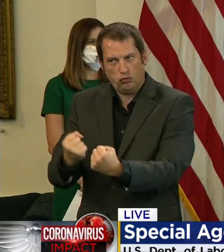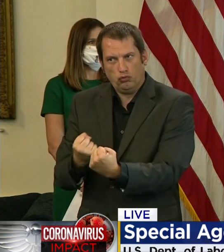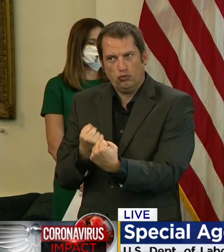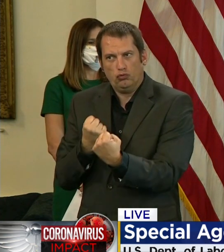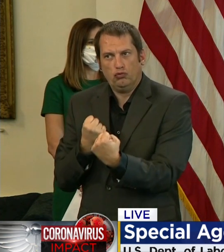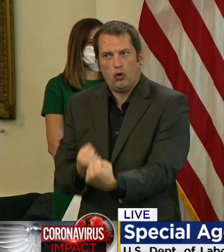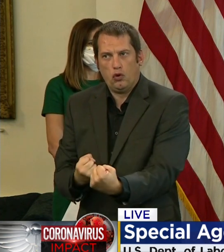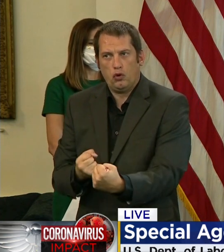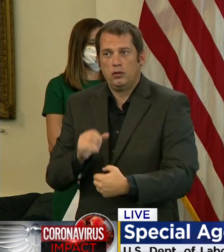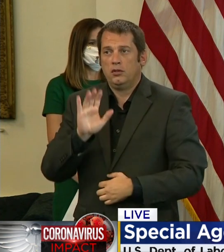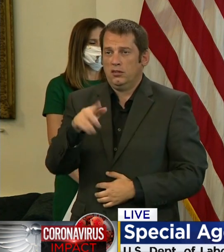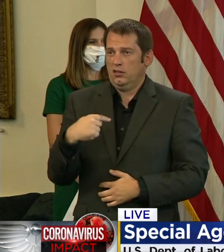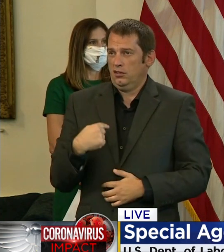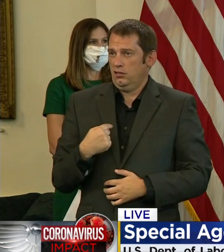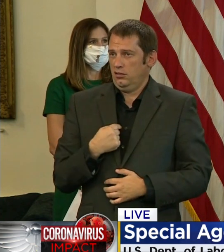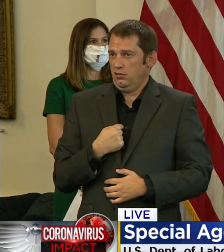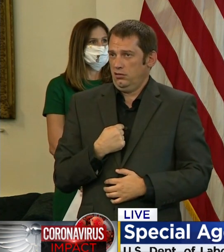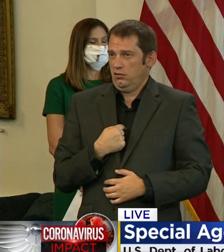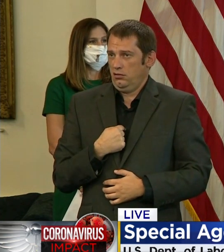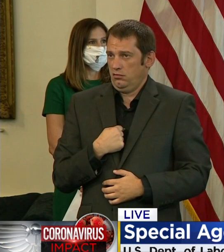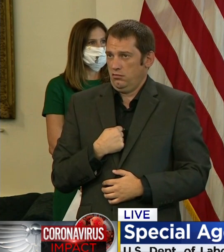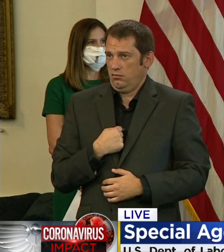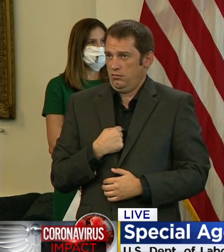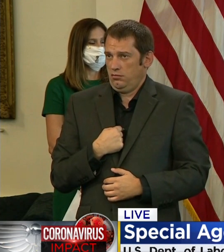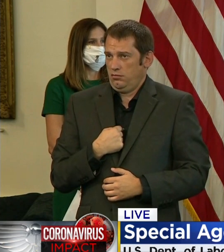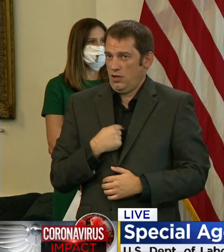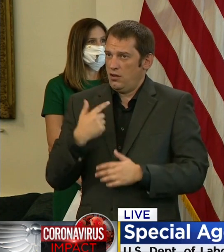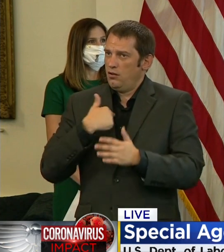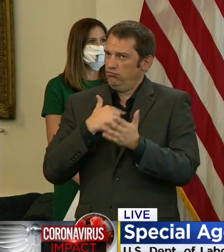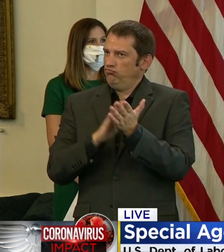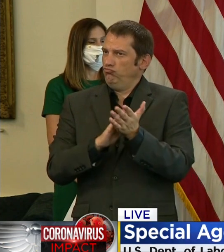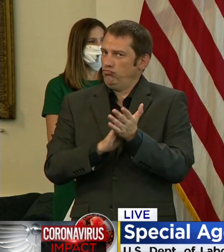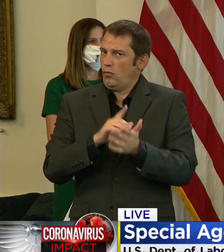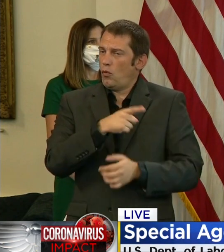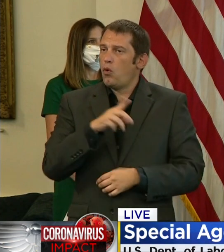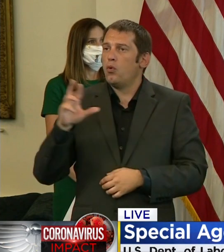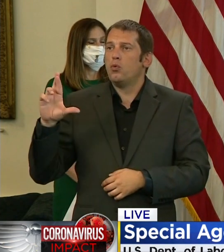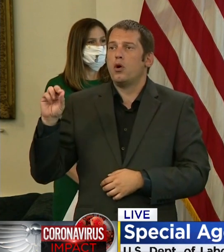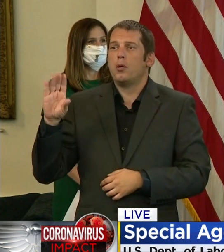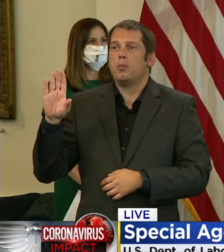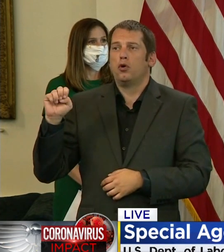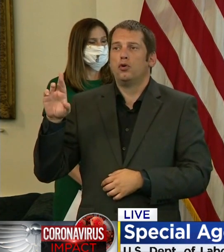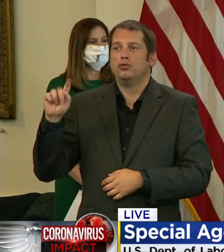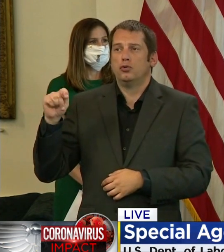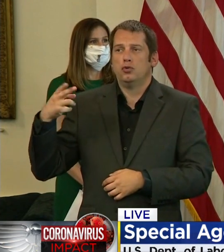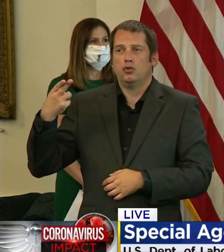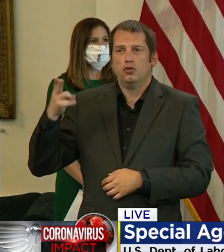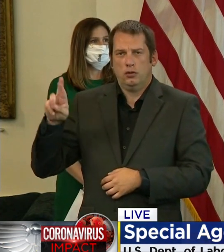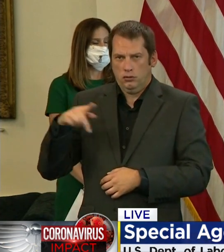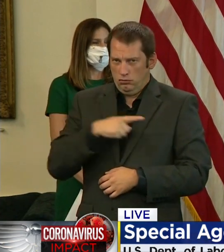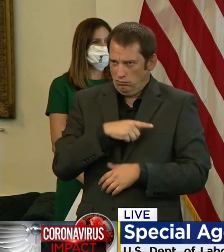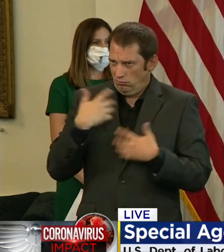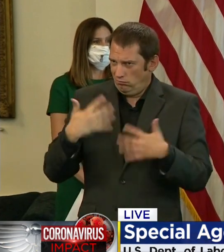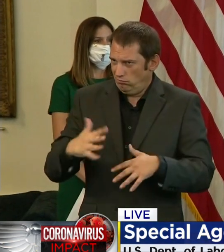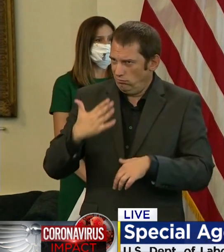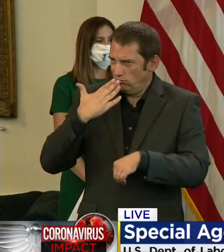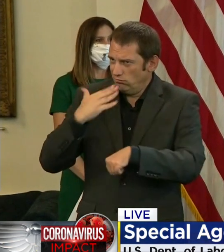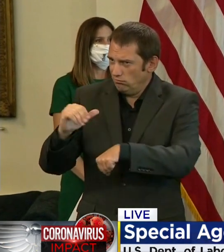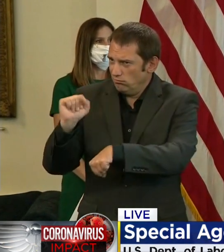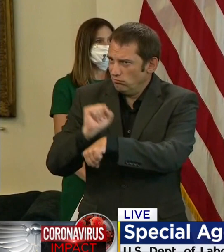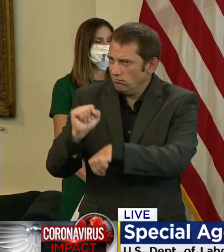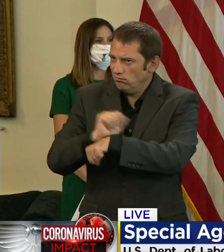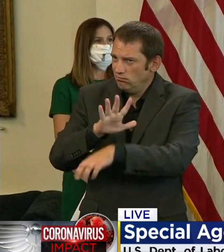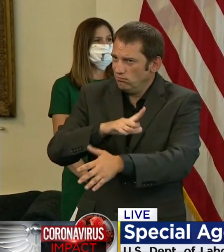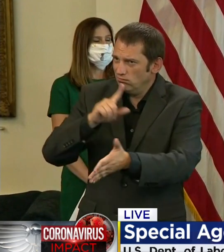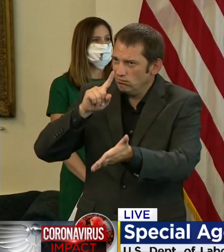diligence exhibited by your personnel in identifying this fraud and bringing it to our attention was outstanding, and we look forward to our continued accomplishments through